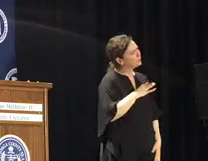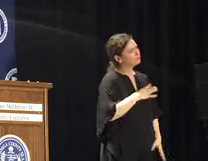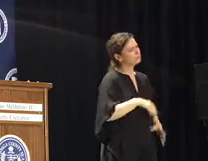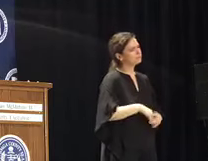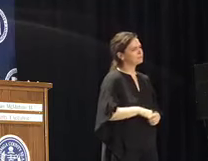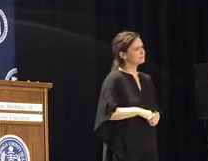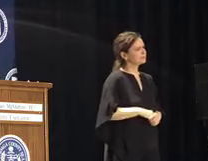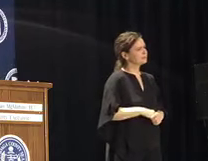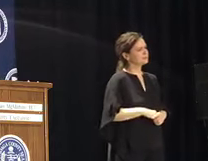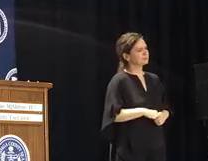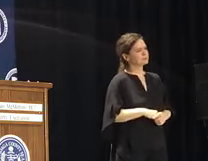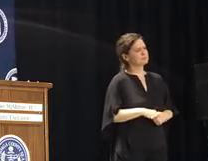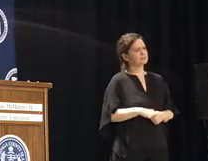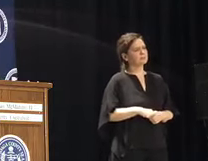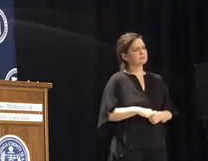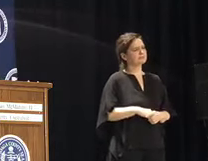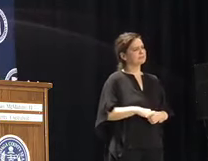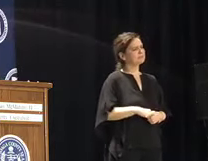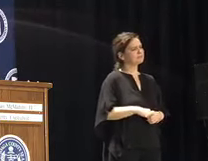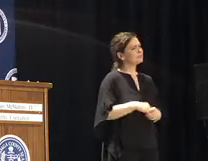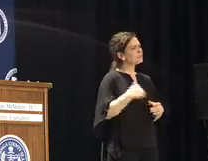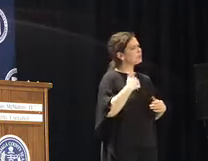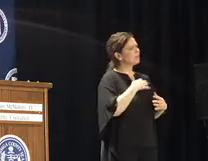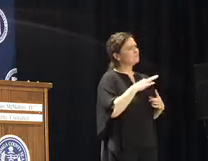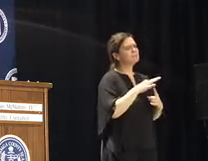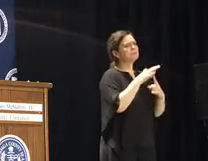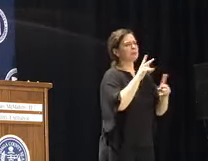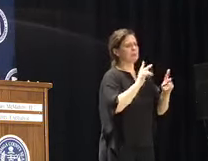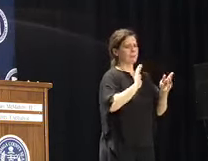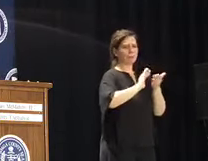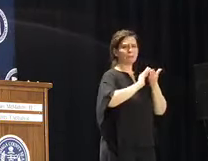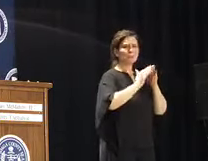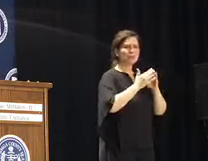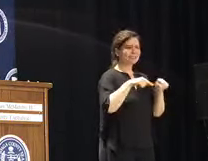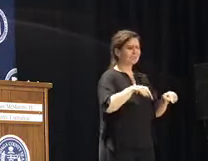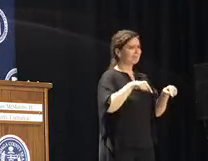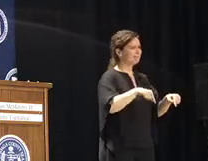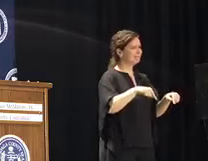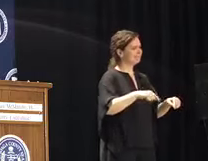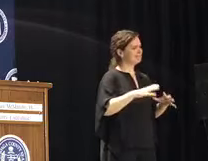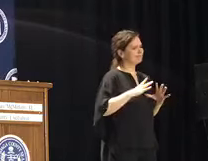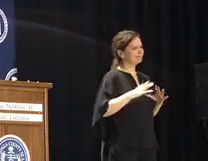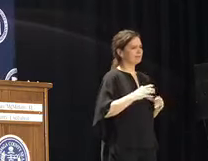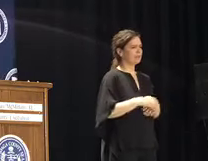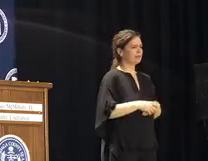strong. Volunteers, Central New York, phone number